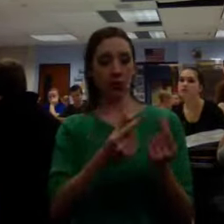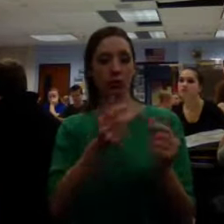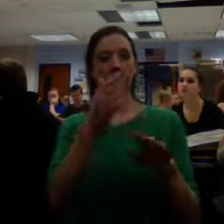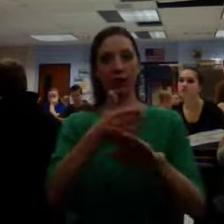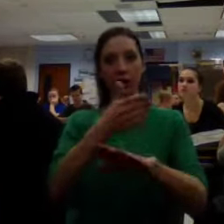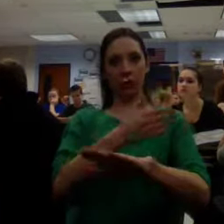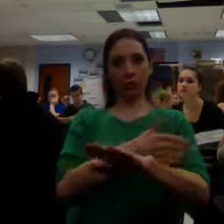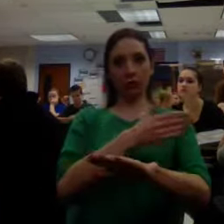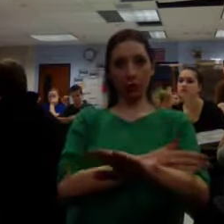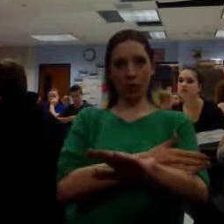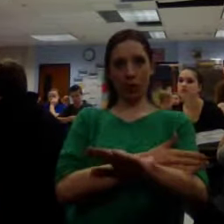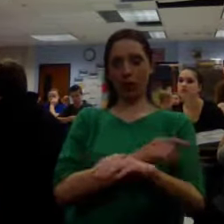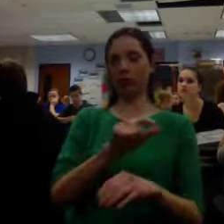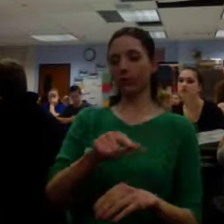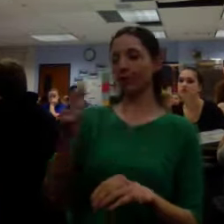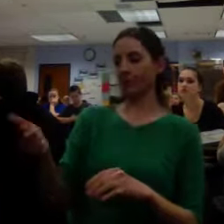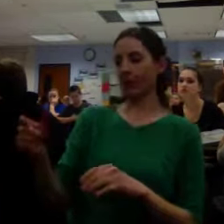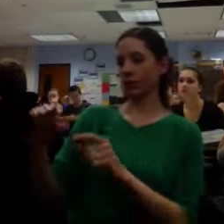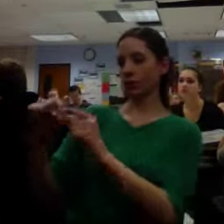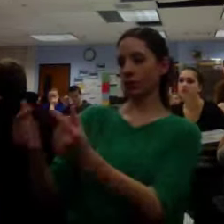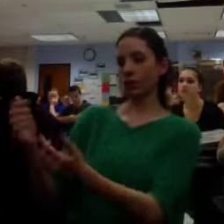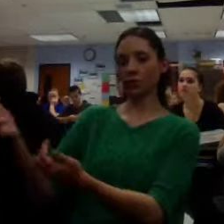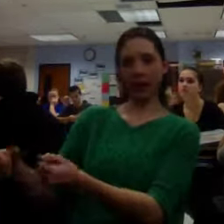prepared. Okay? Yeah.